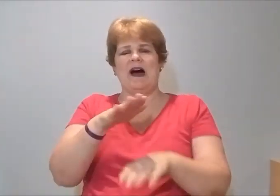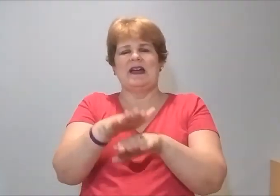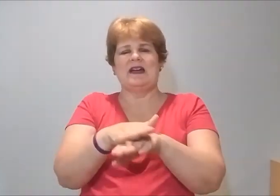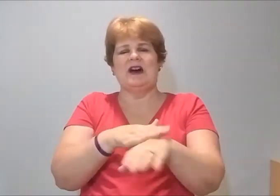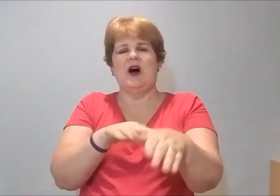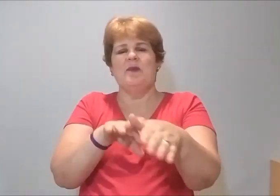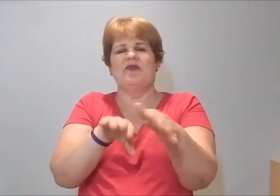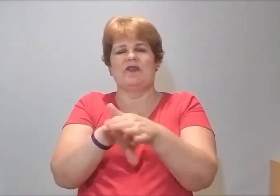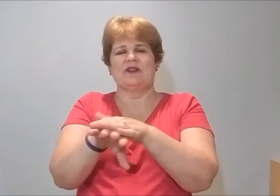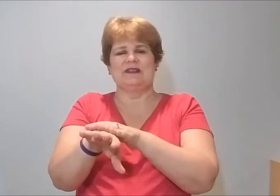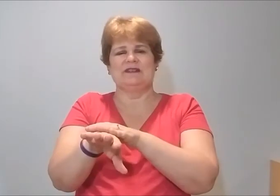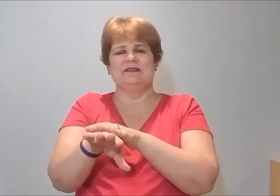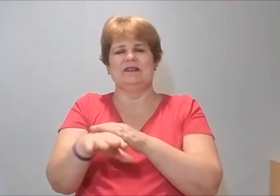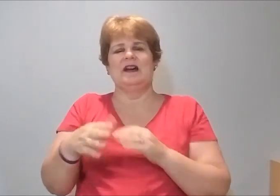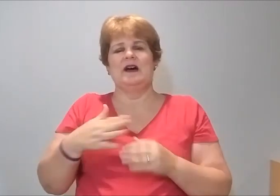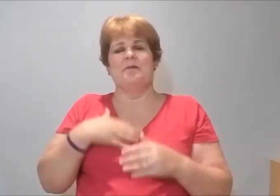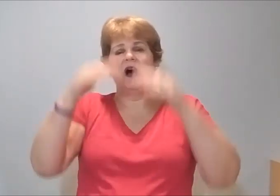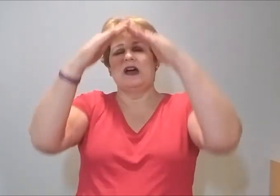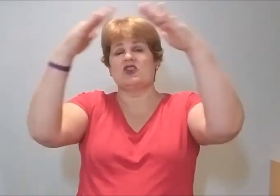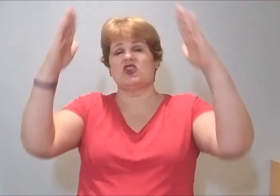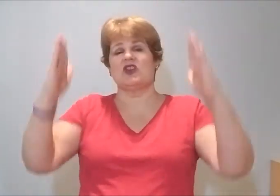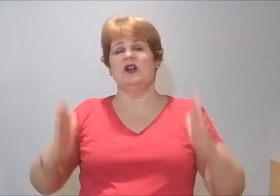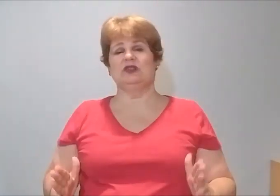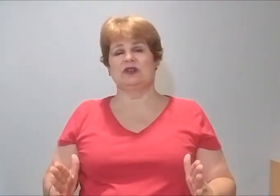My comfort, my shelter,